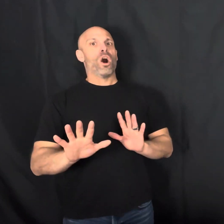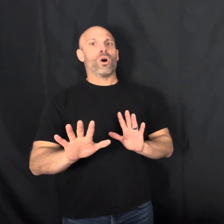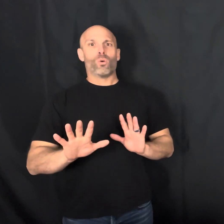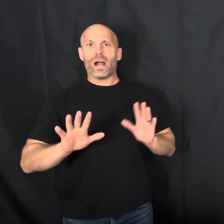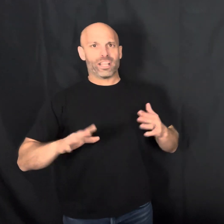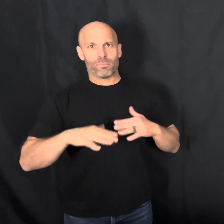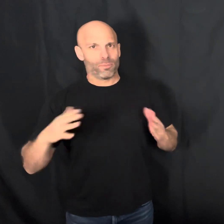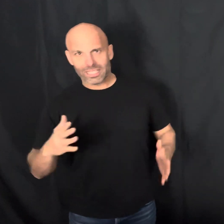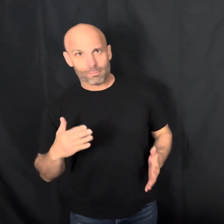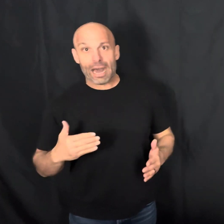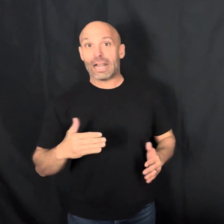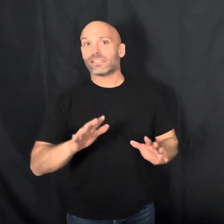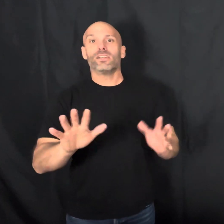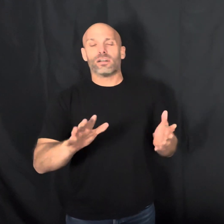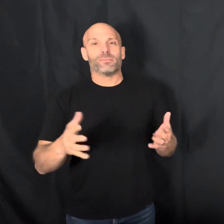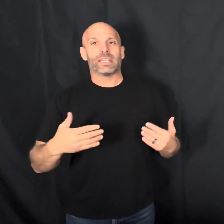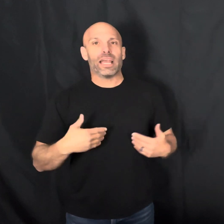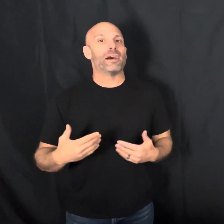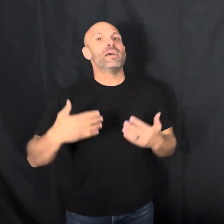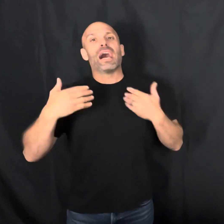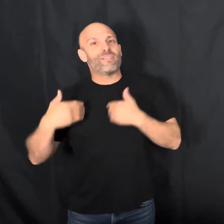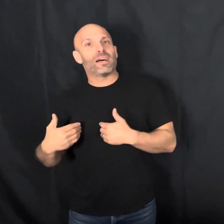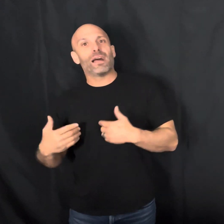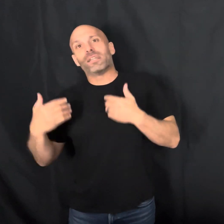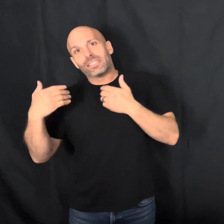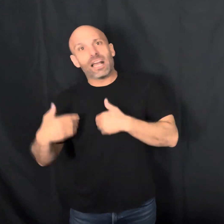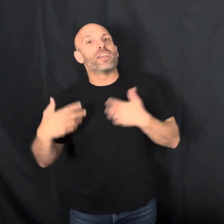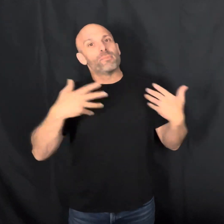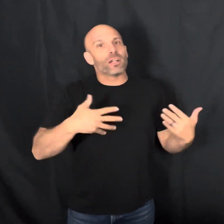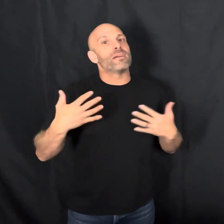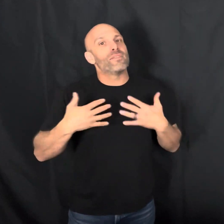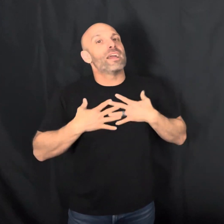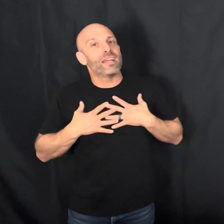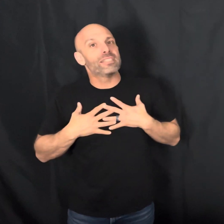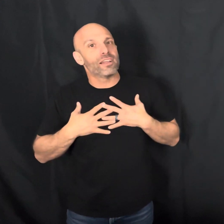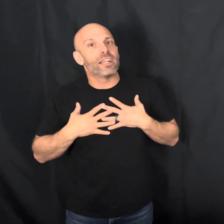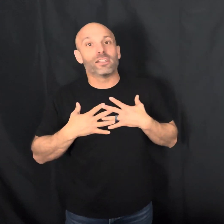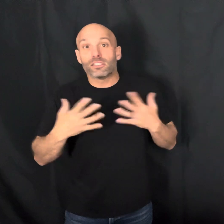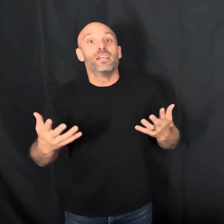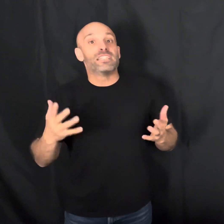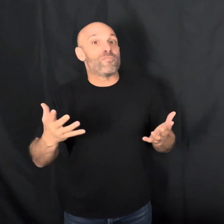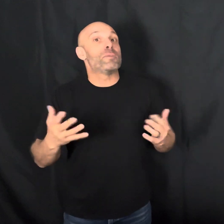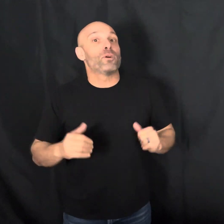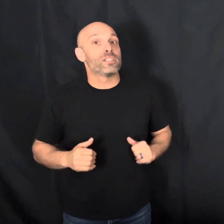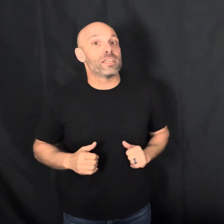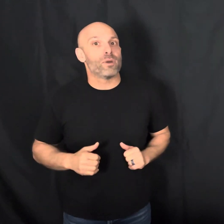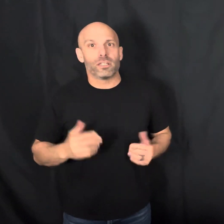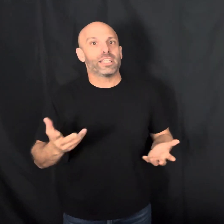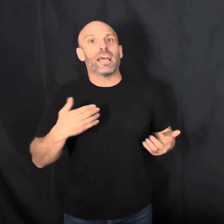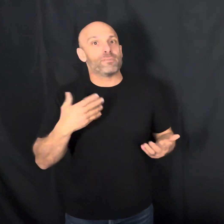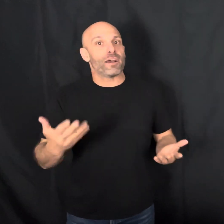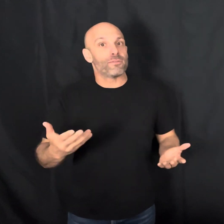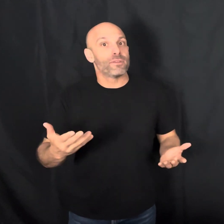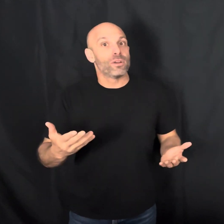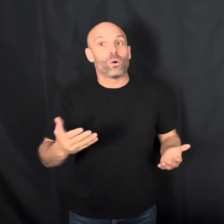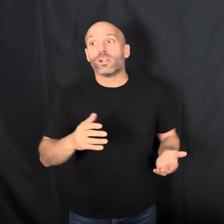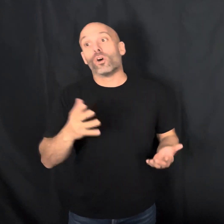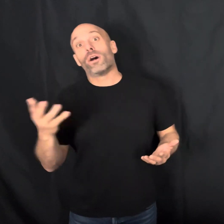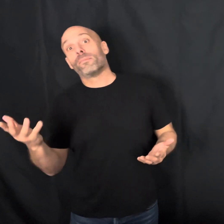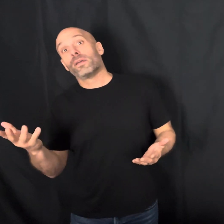why you gotta put me in the box? No, I'm like, yeah, I'm an Italian American. I have Italian heritage. Deaf people are the same way. They're like, yeah, I'm deaf. Or no, I'm